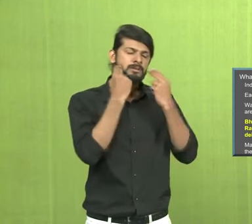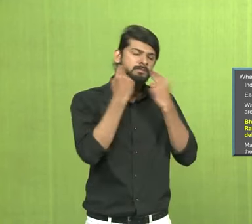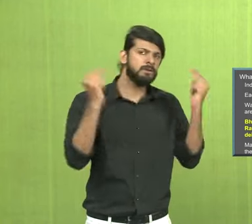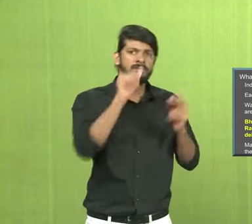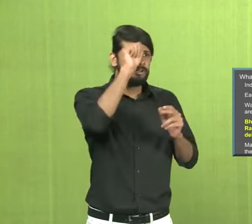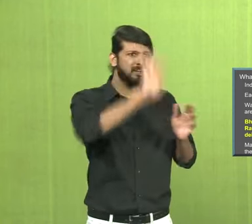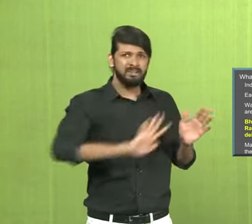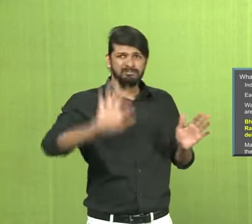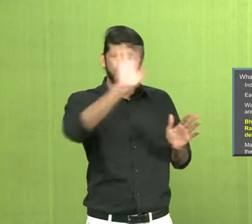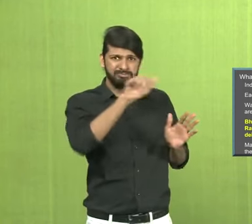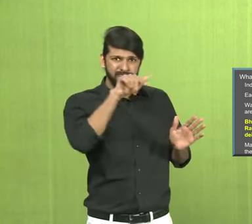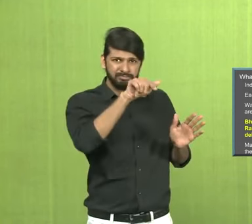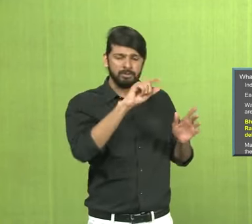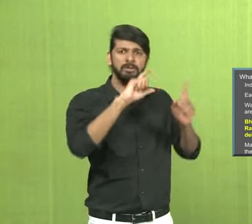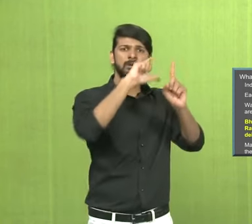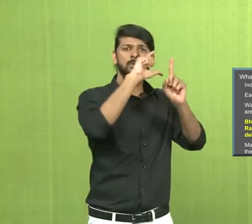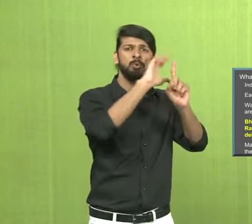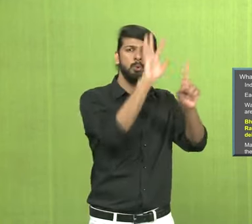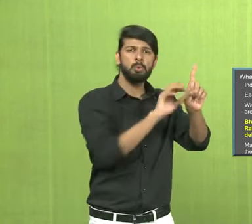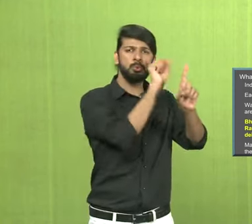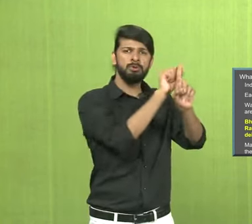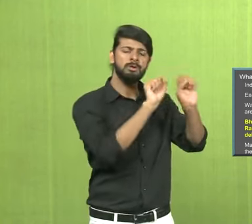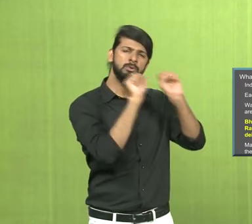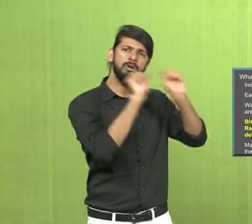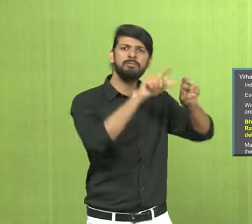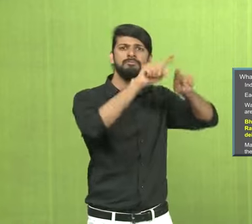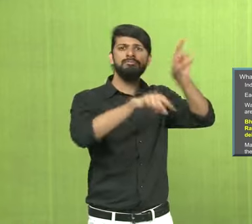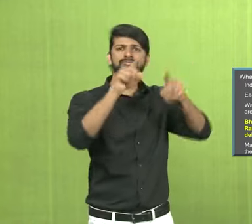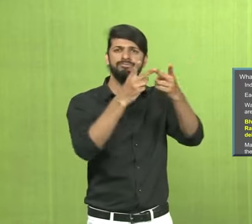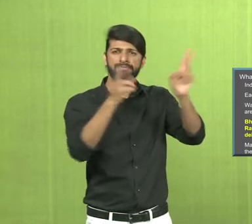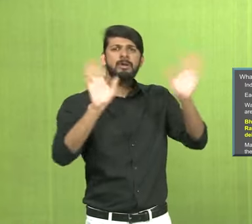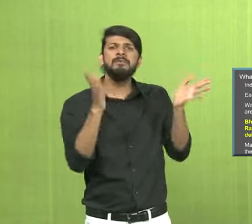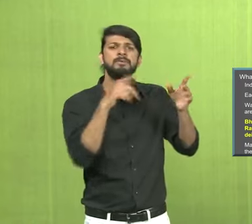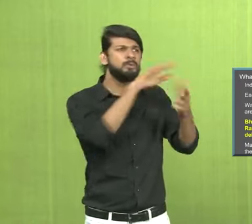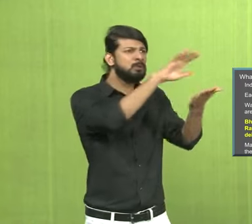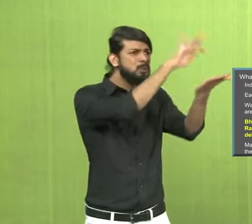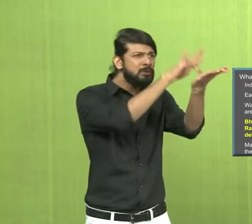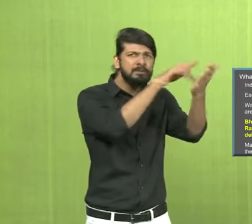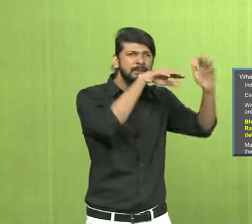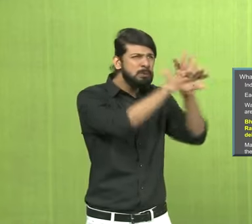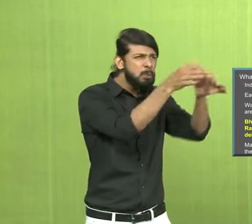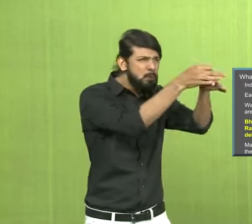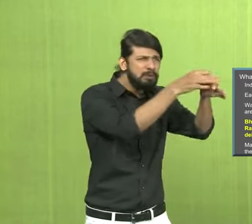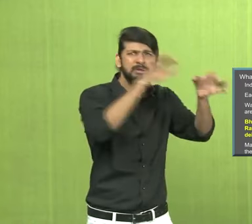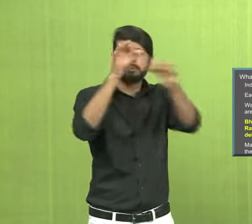What have we learnt? India is famous for its cultural